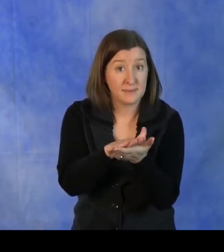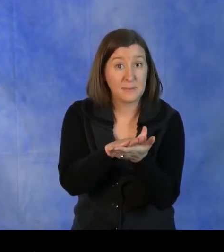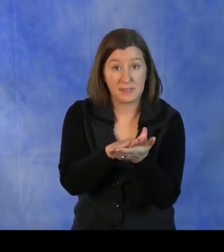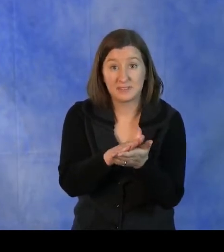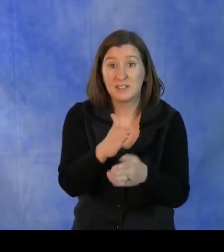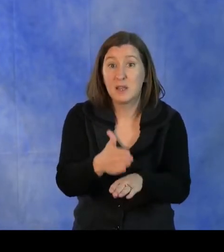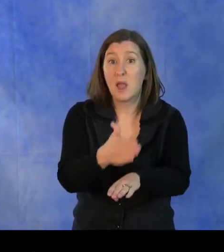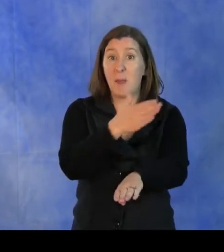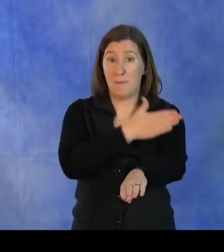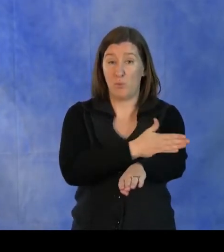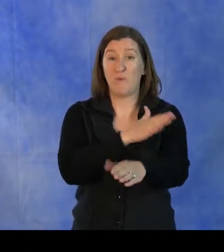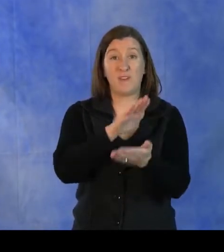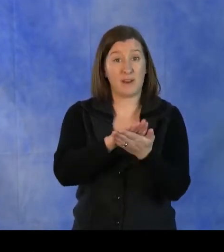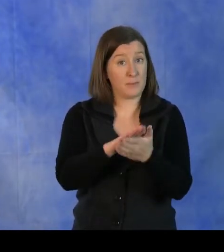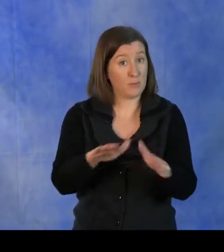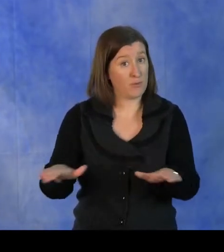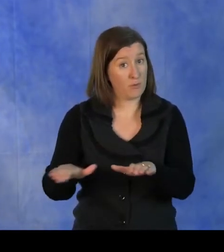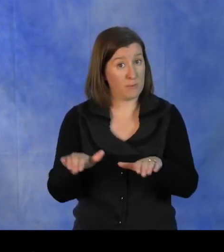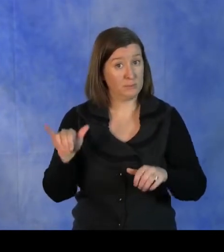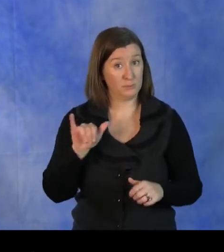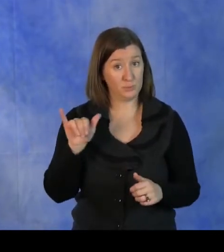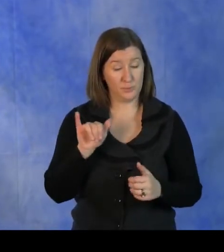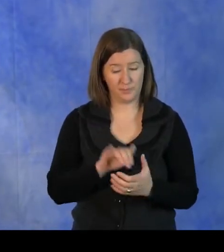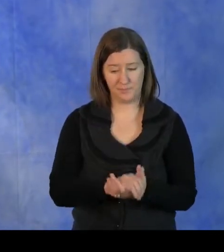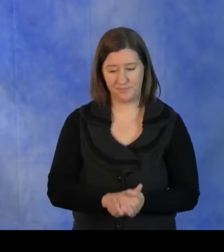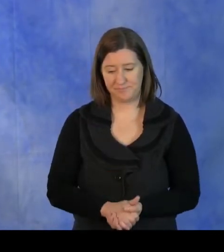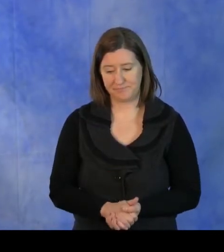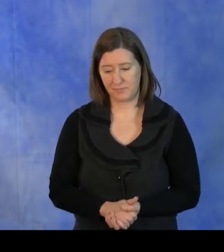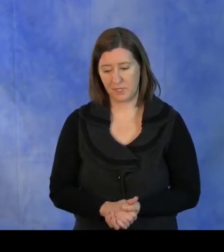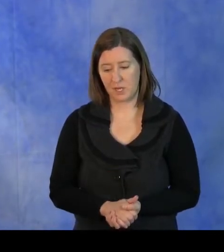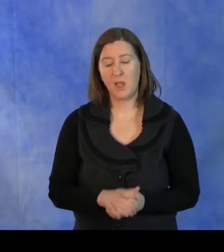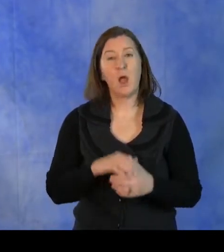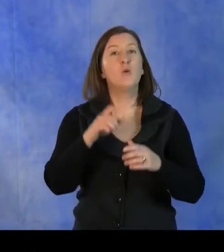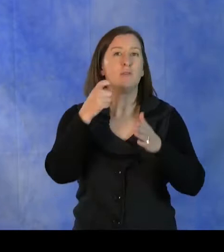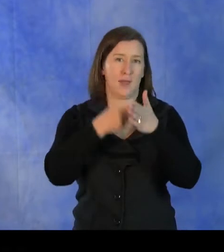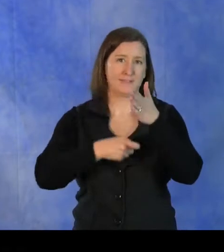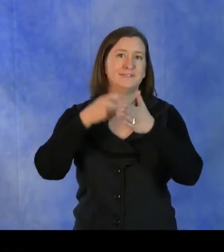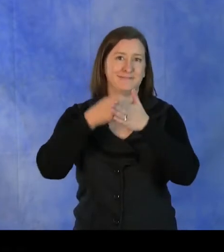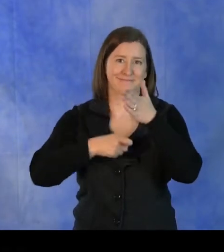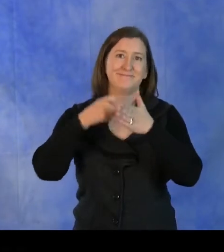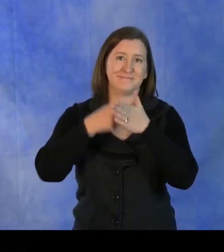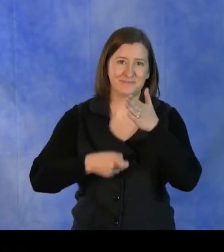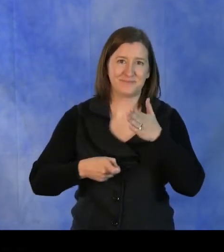helping with academic skills.